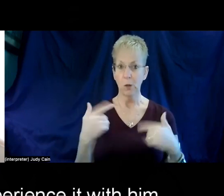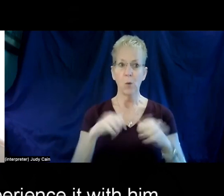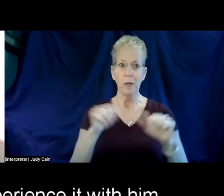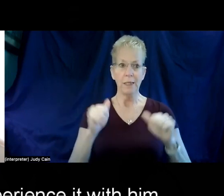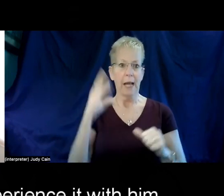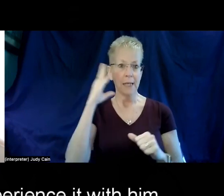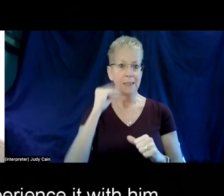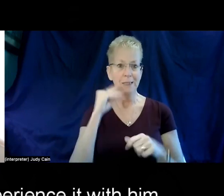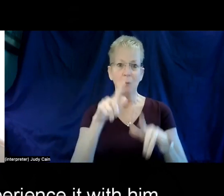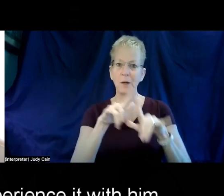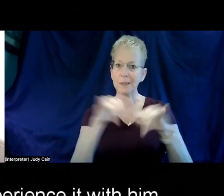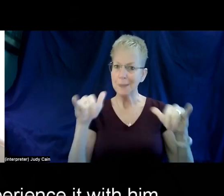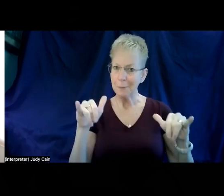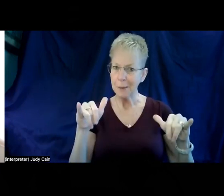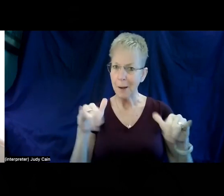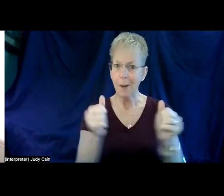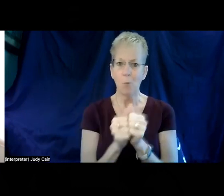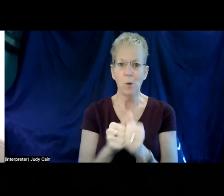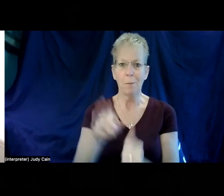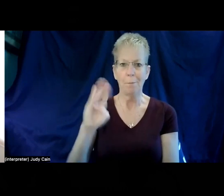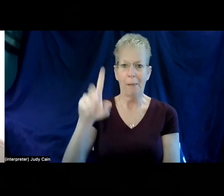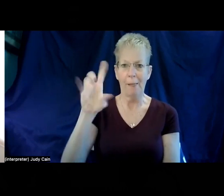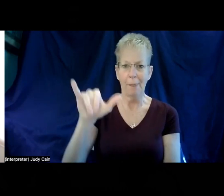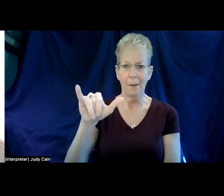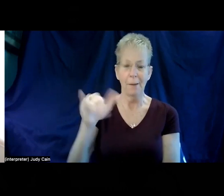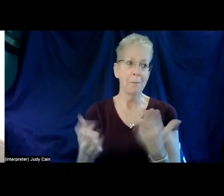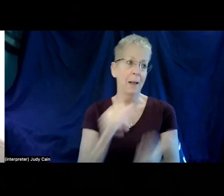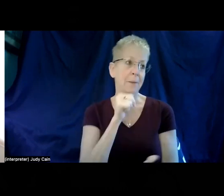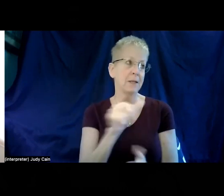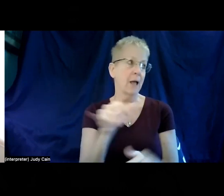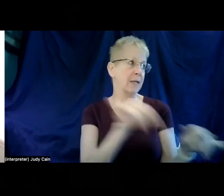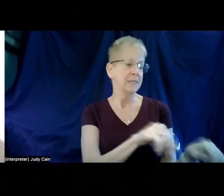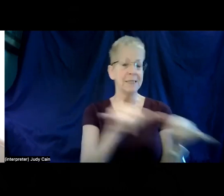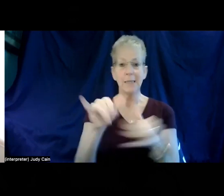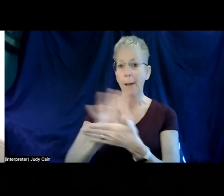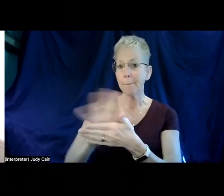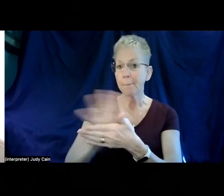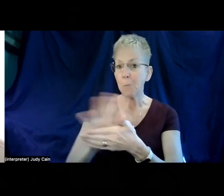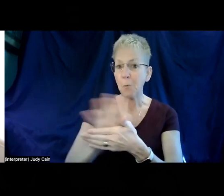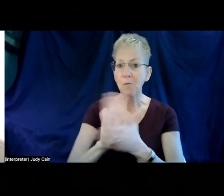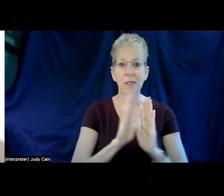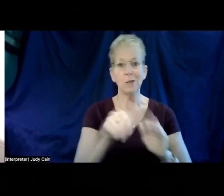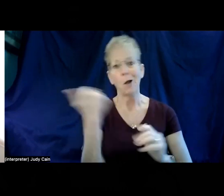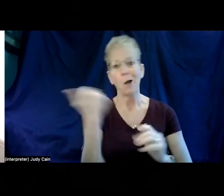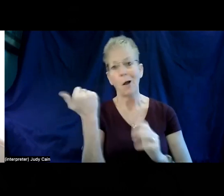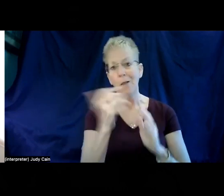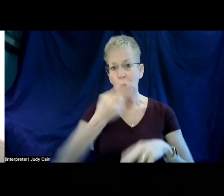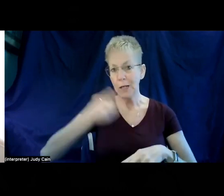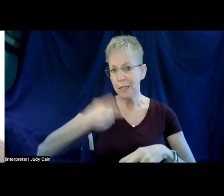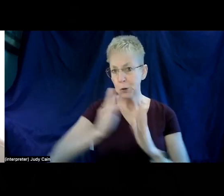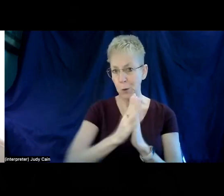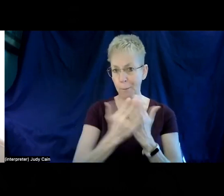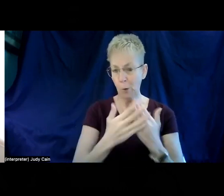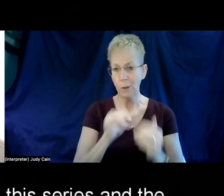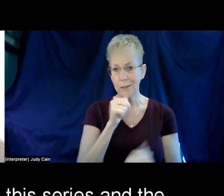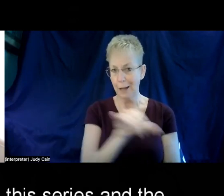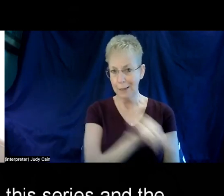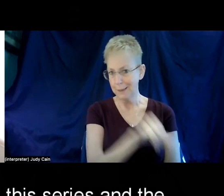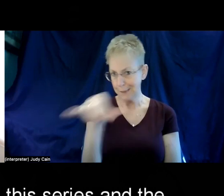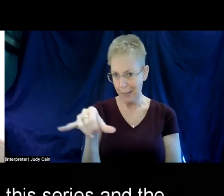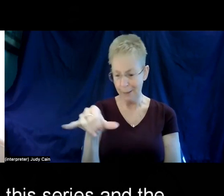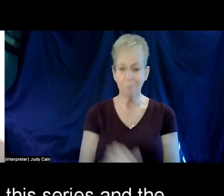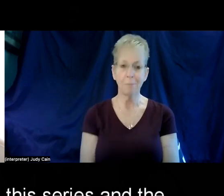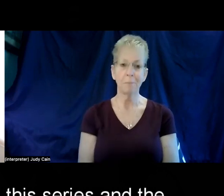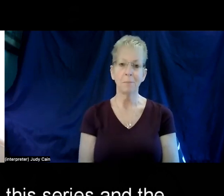way that they might not have seen in movies or history books. And the